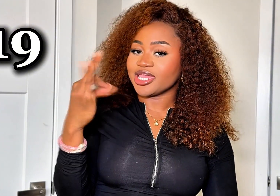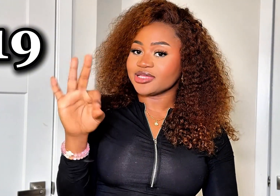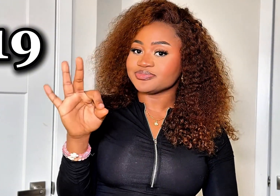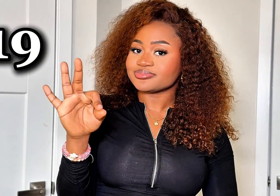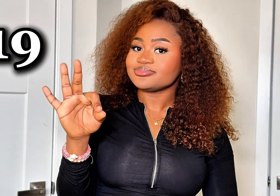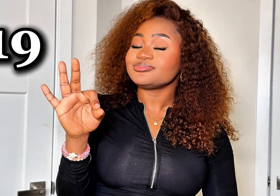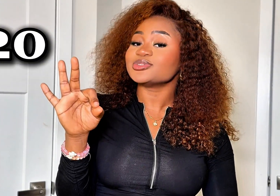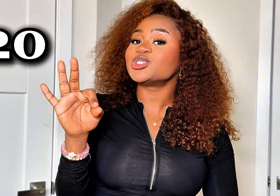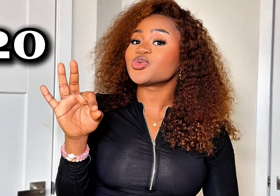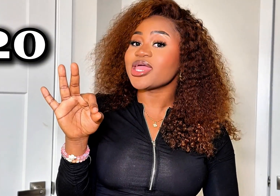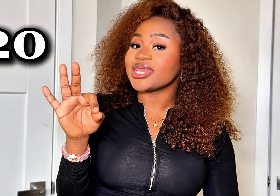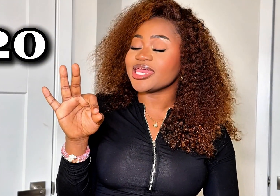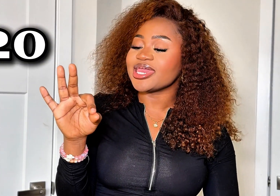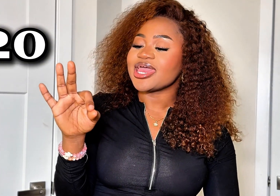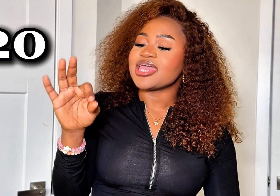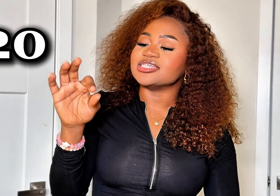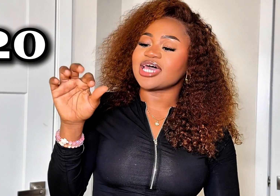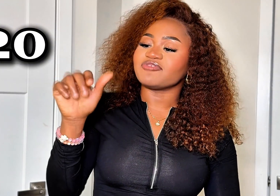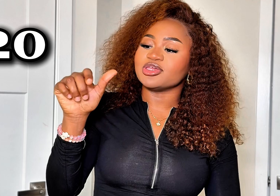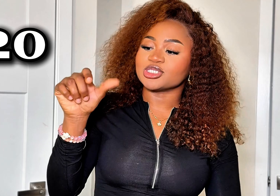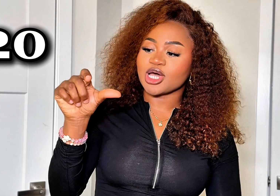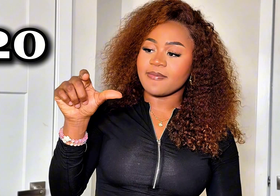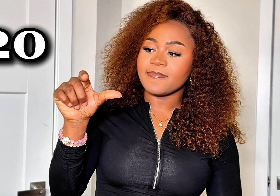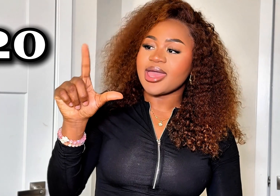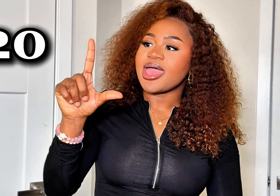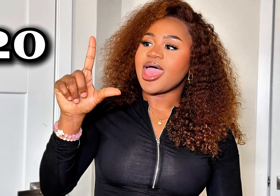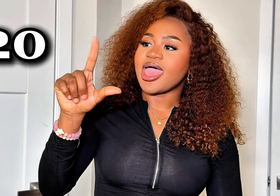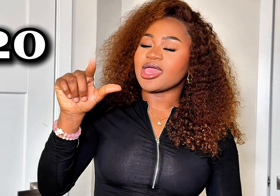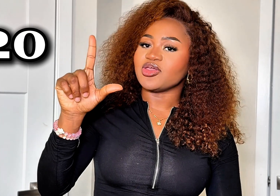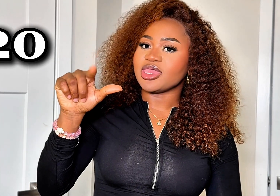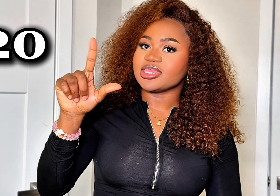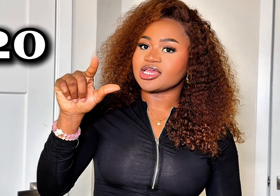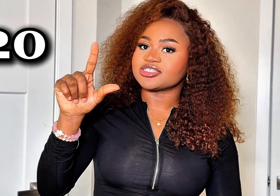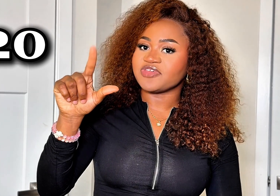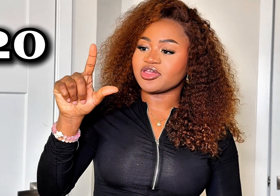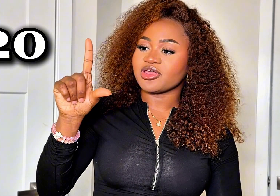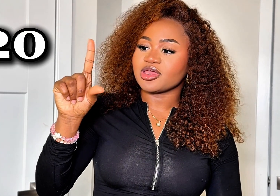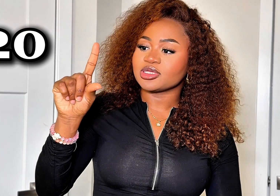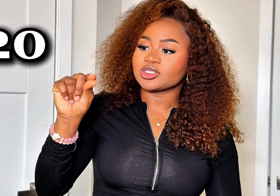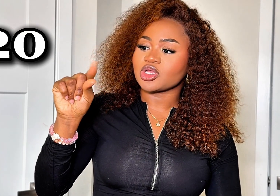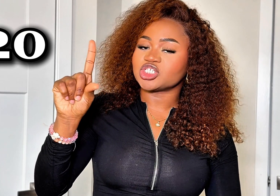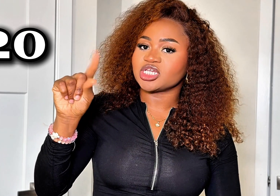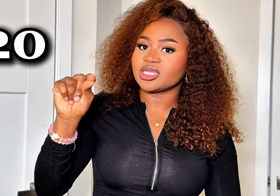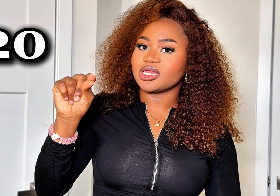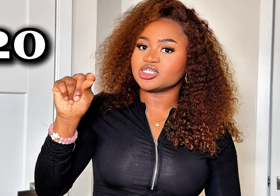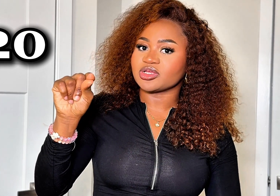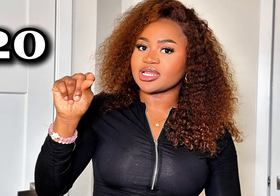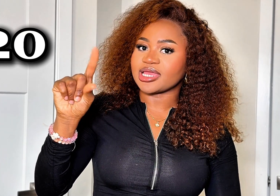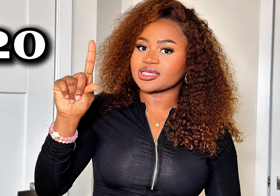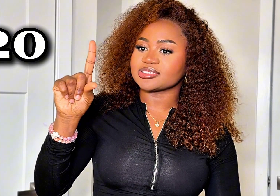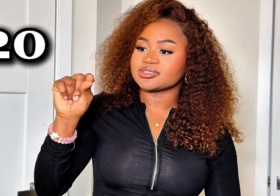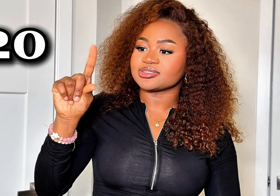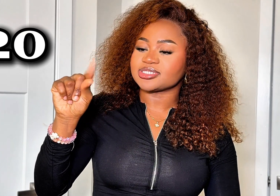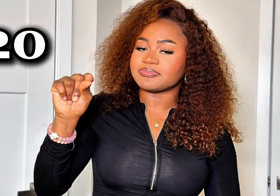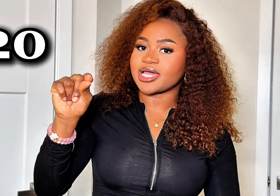it. 20 is having your thumb and your index finger touching each other like this. Tap,